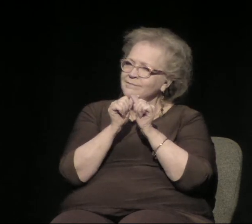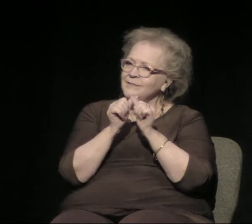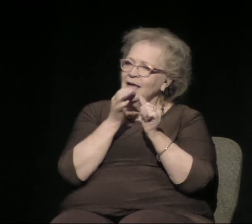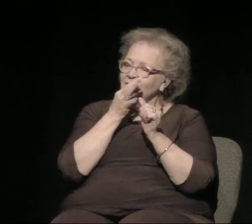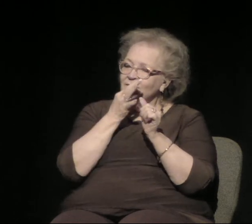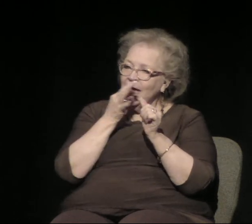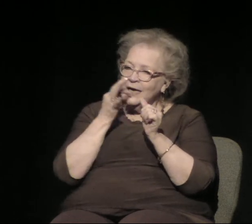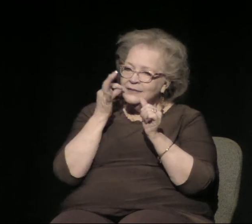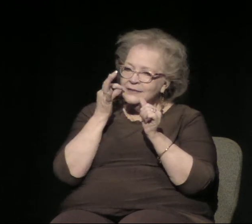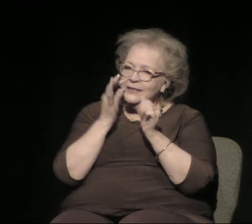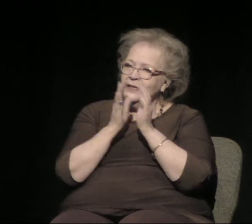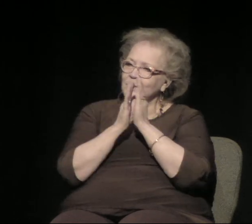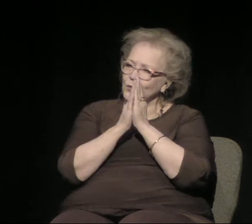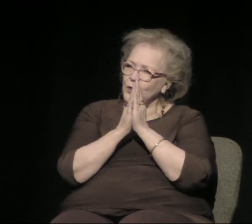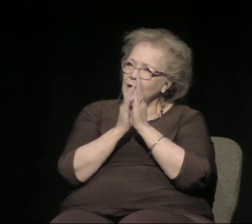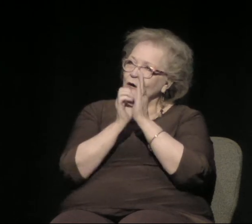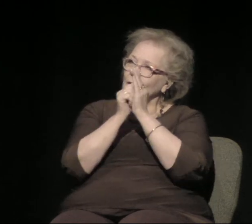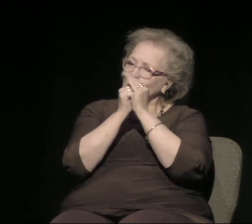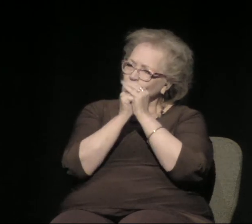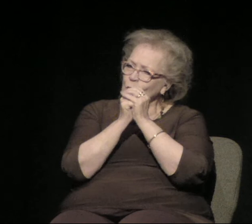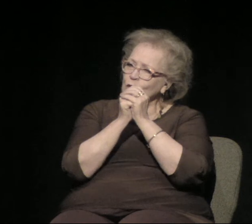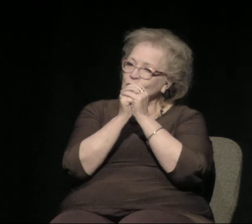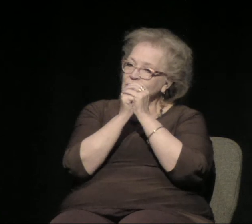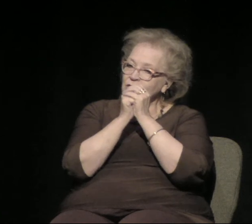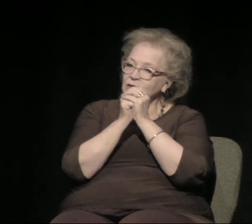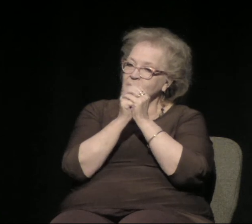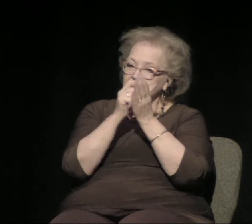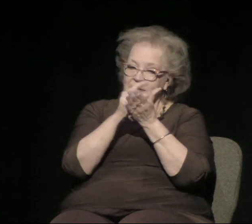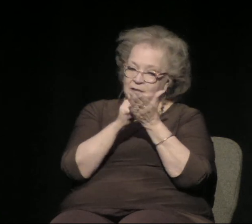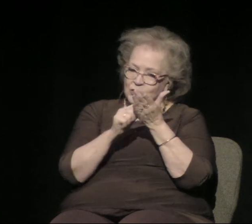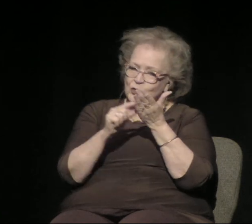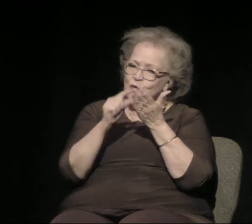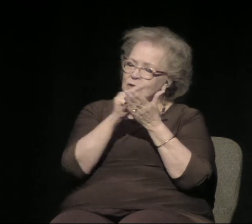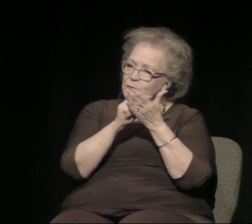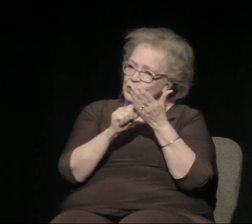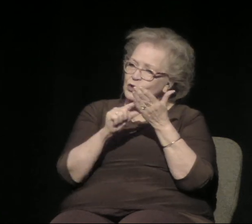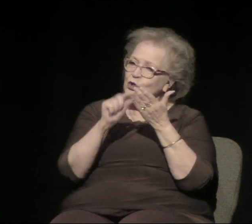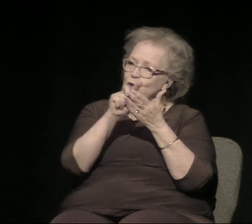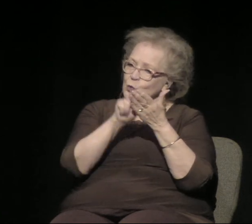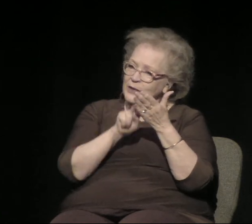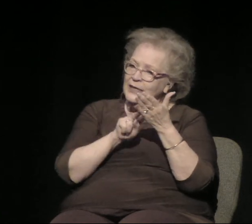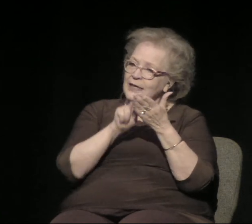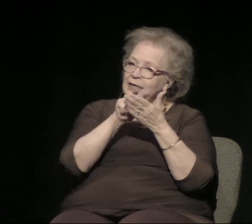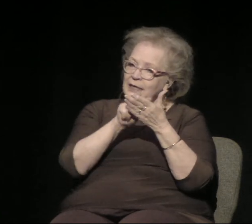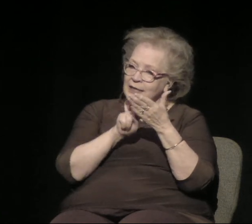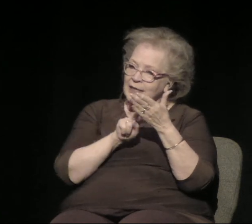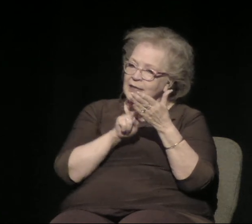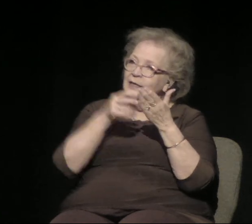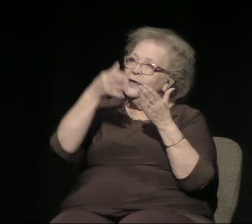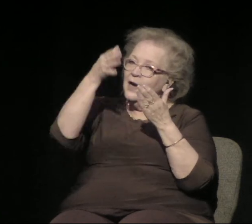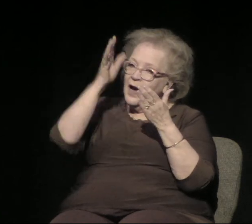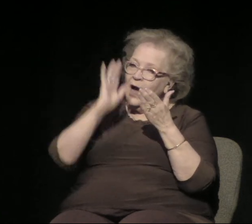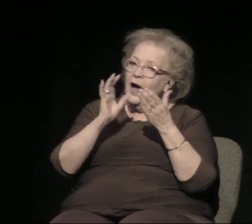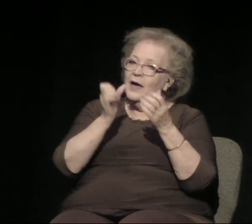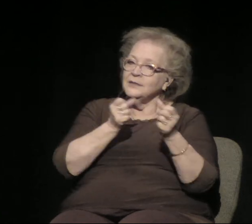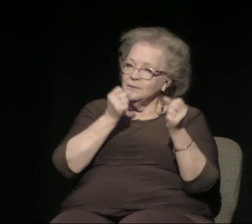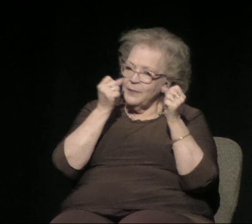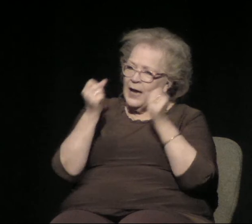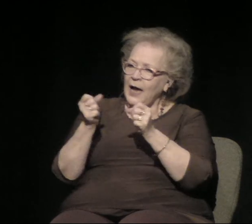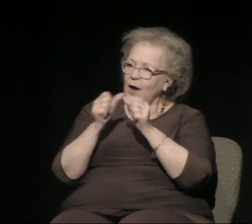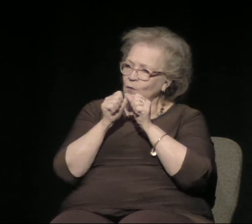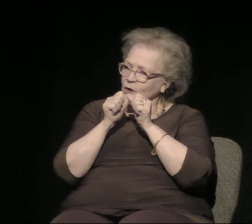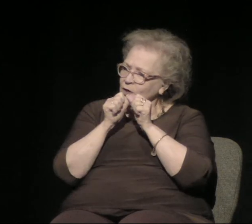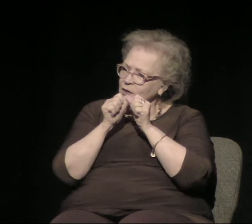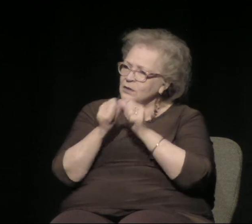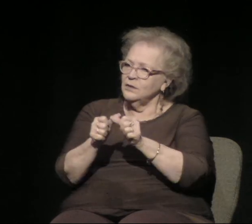fasting and worship and scripture reading. As they relied on God's power, they pursued